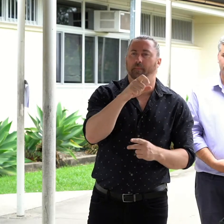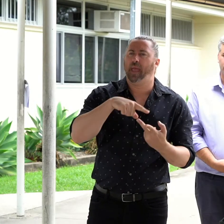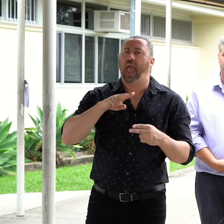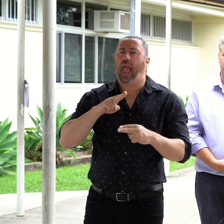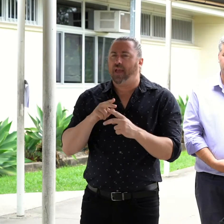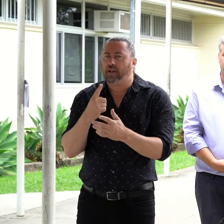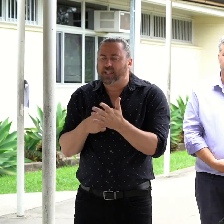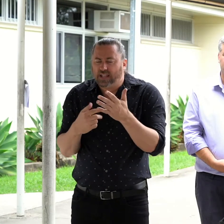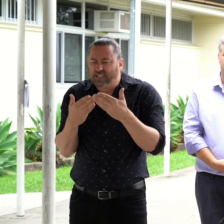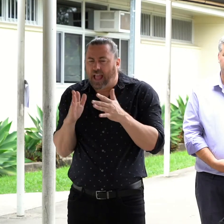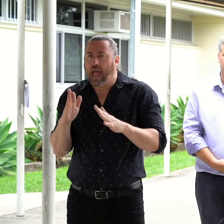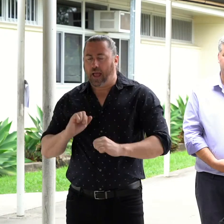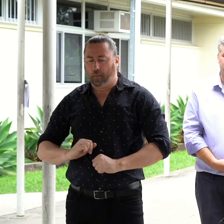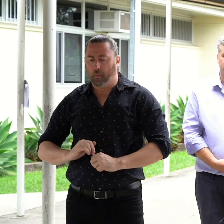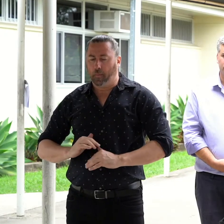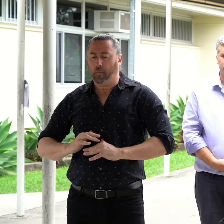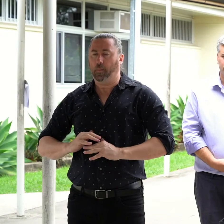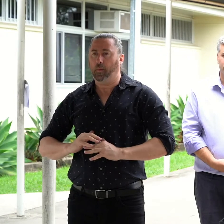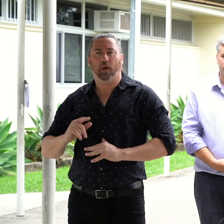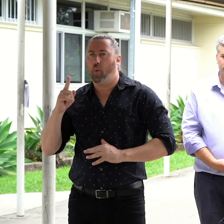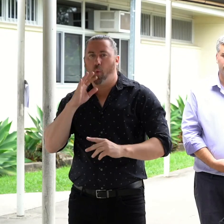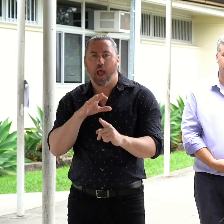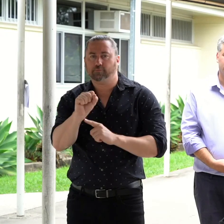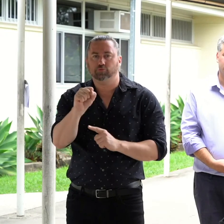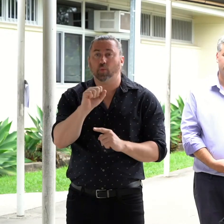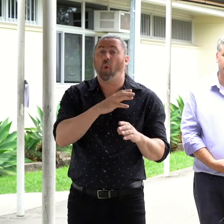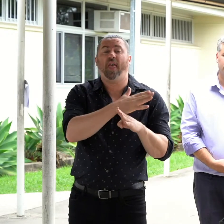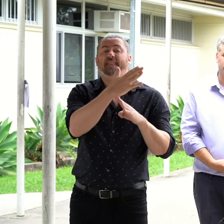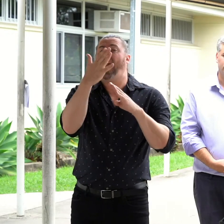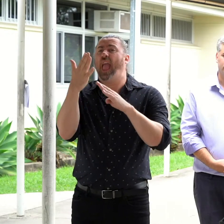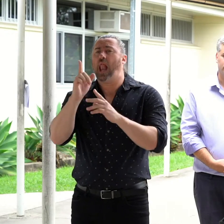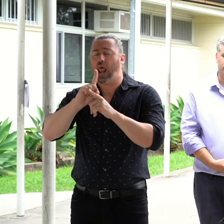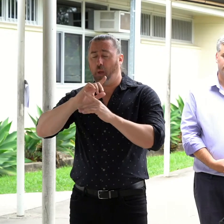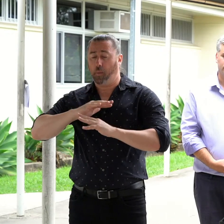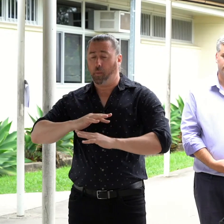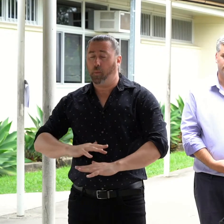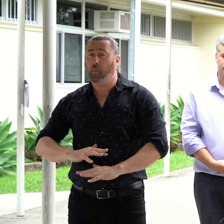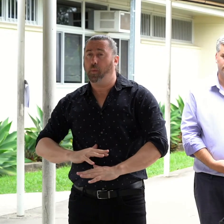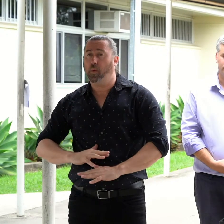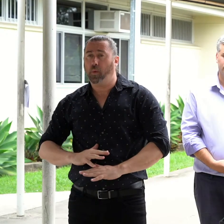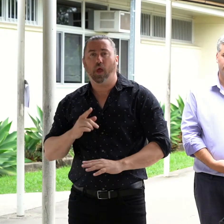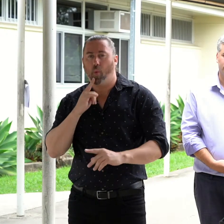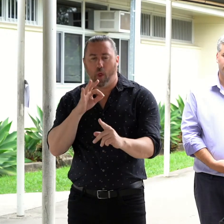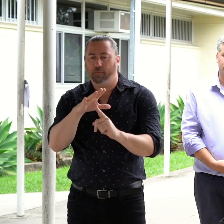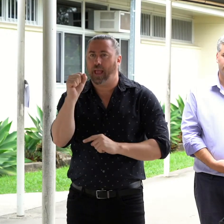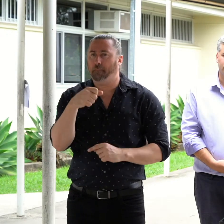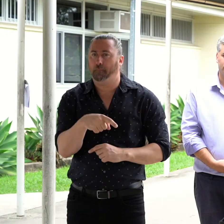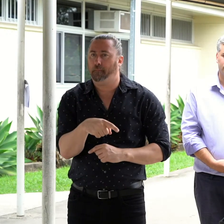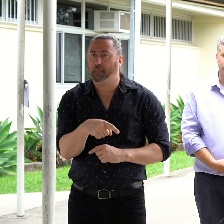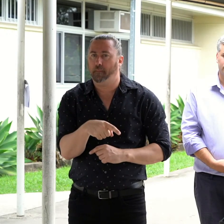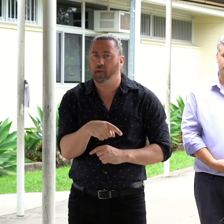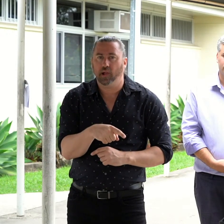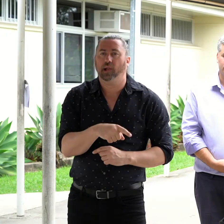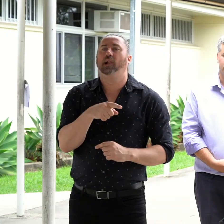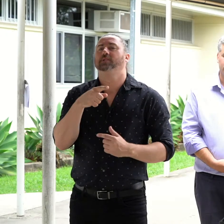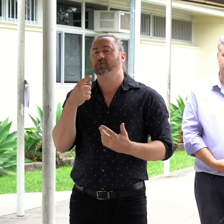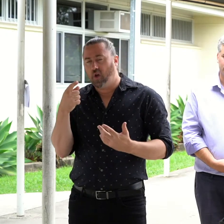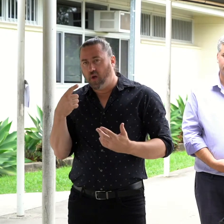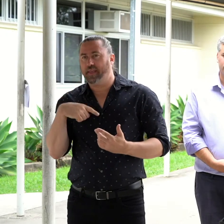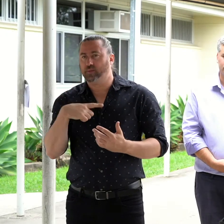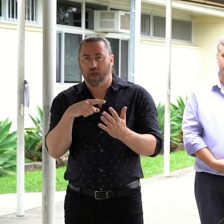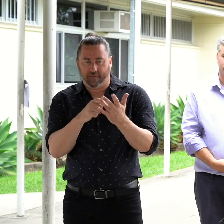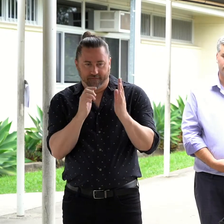early stages of disease and the later stages of disease, which means you don't detect COVID in people until they're much further into